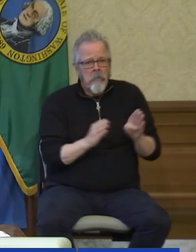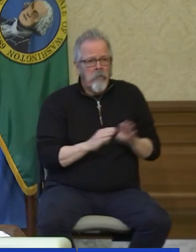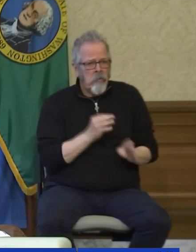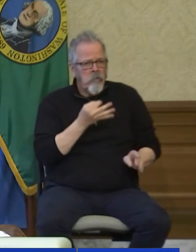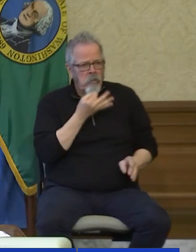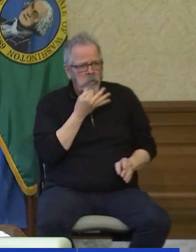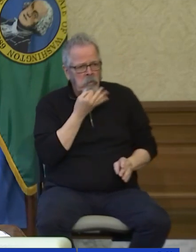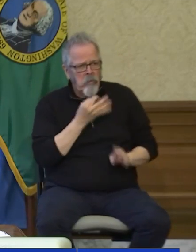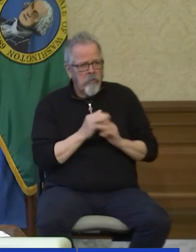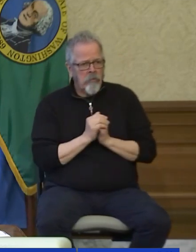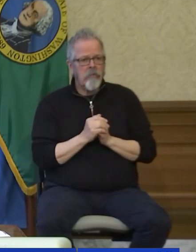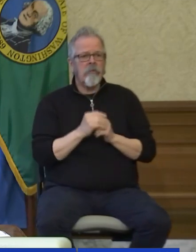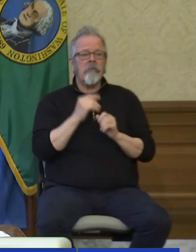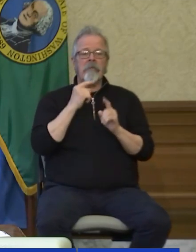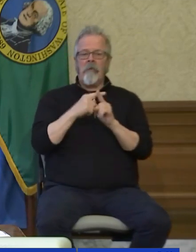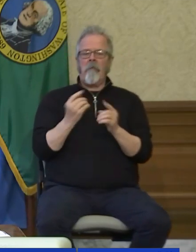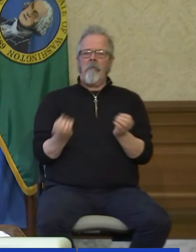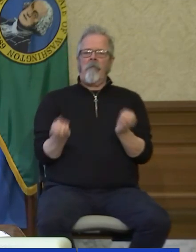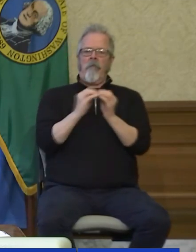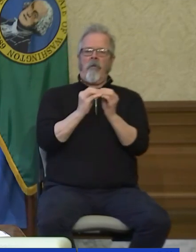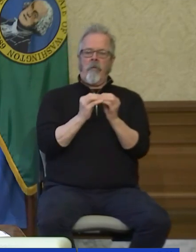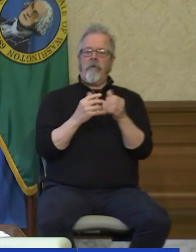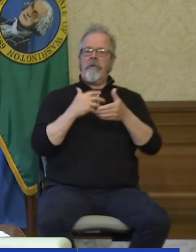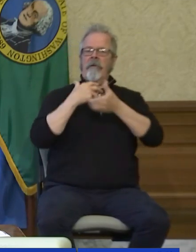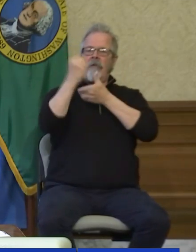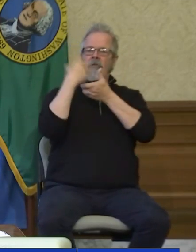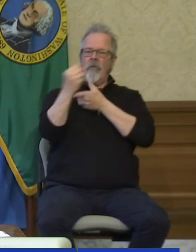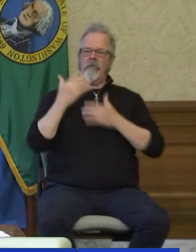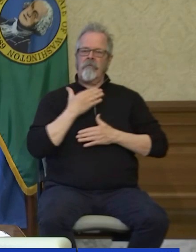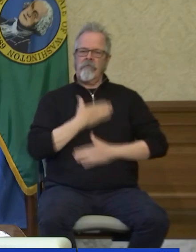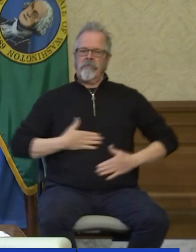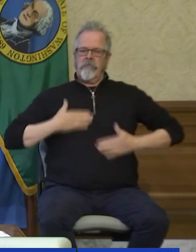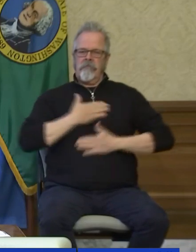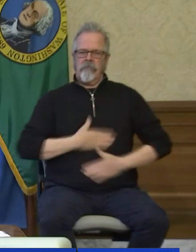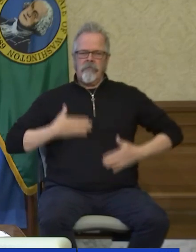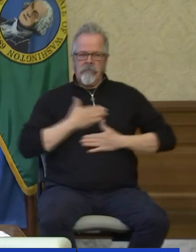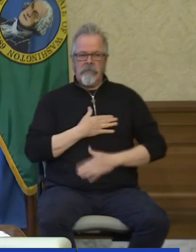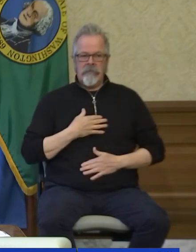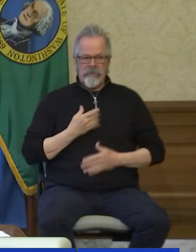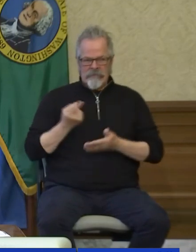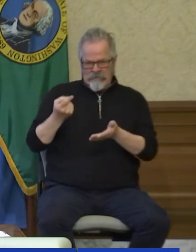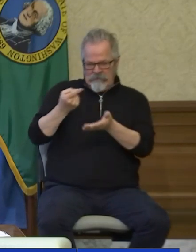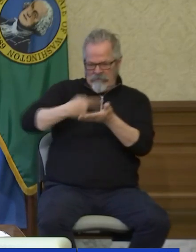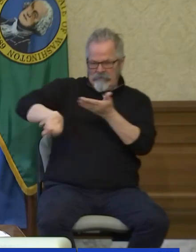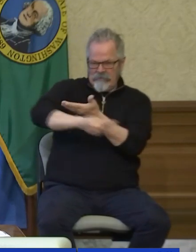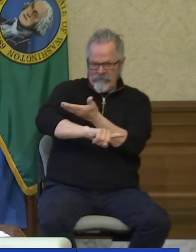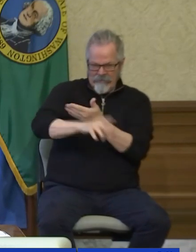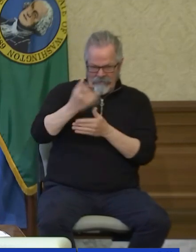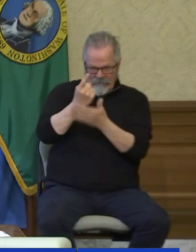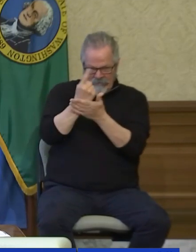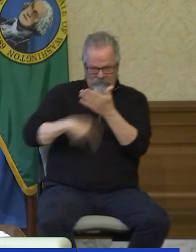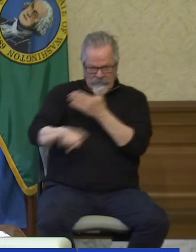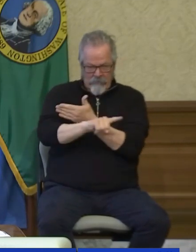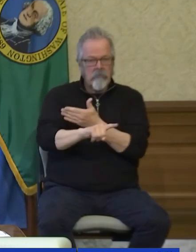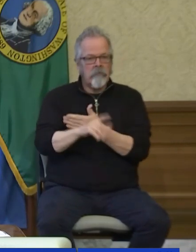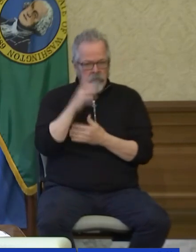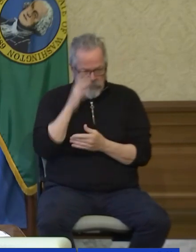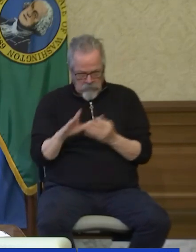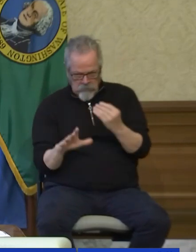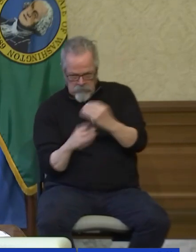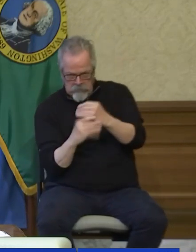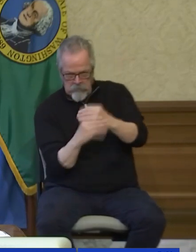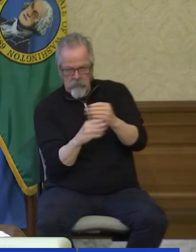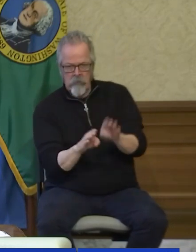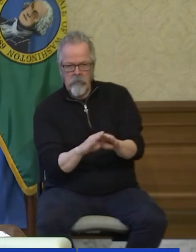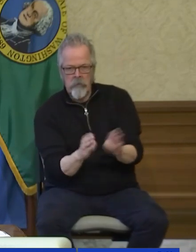months. We still have a ban on large gatherings, even gatherings where participants might think they can socially